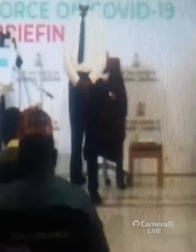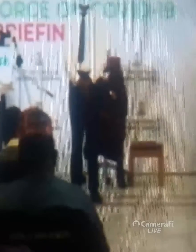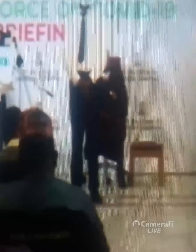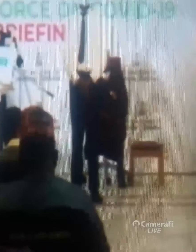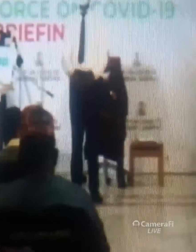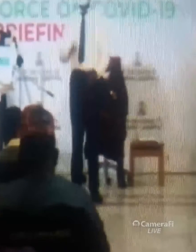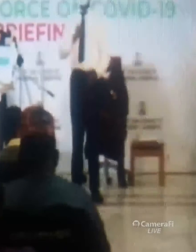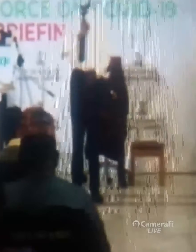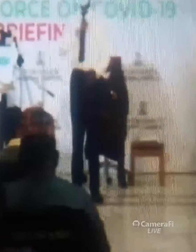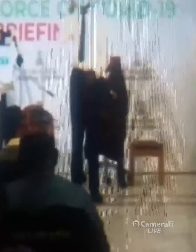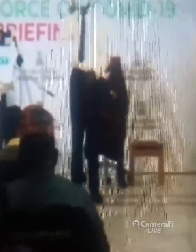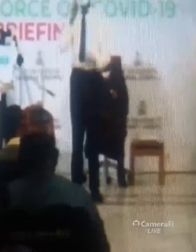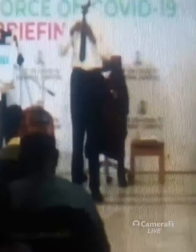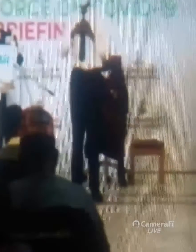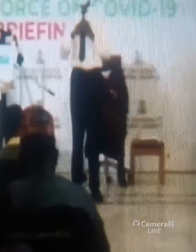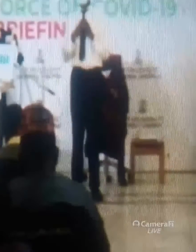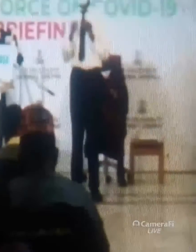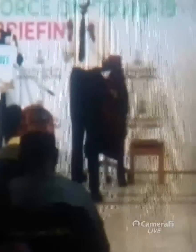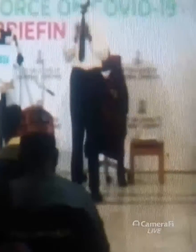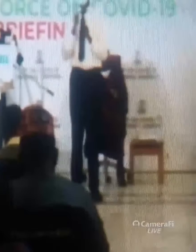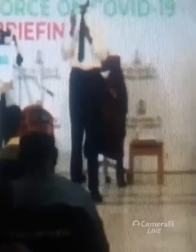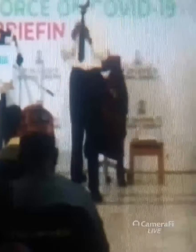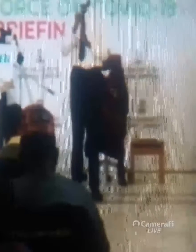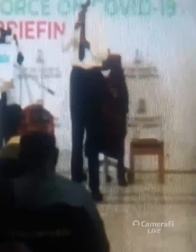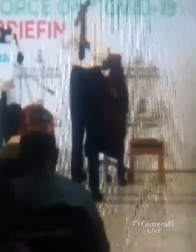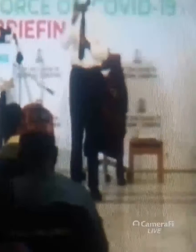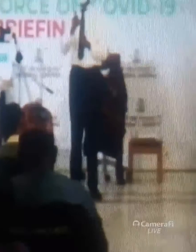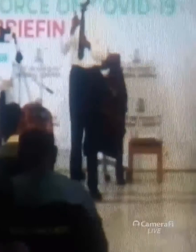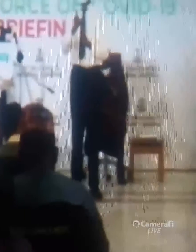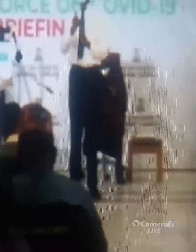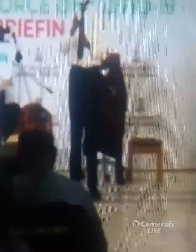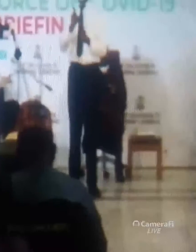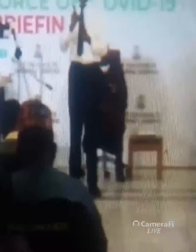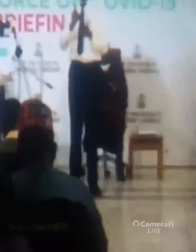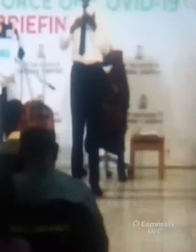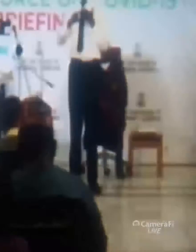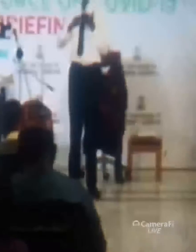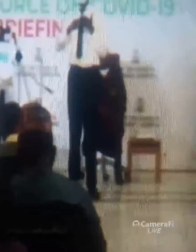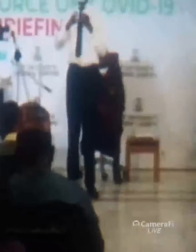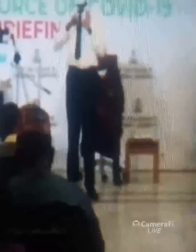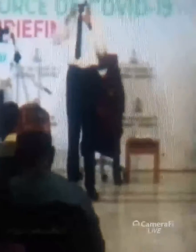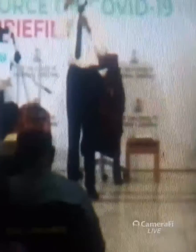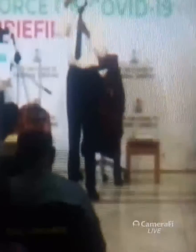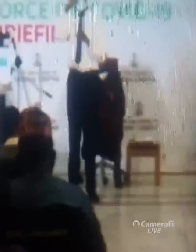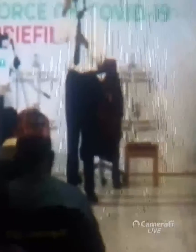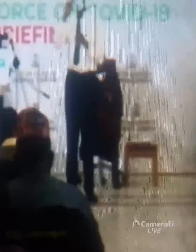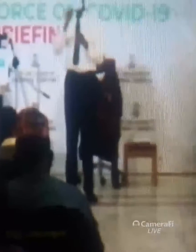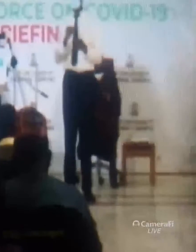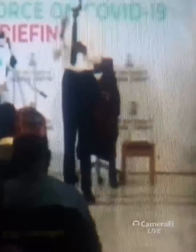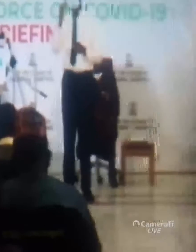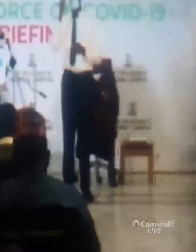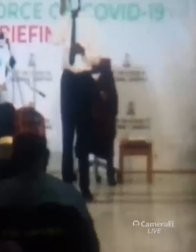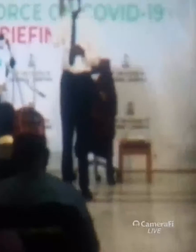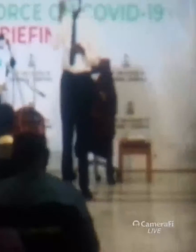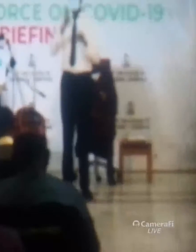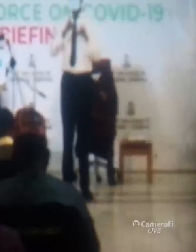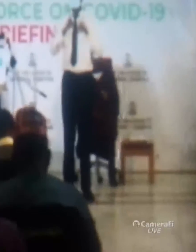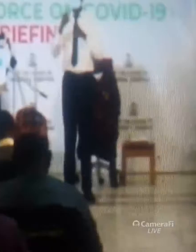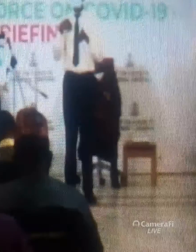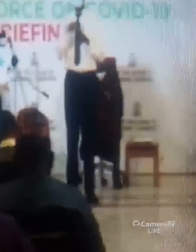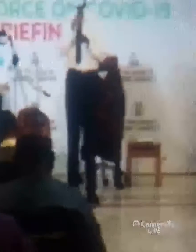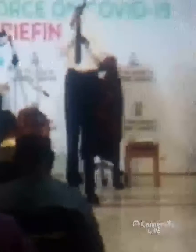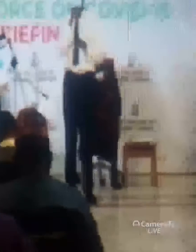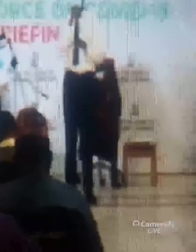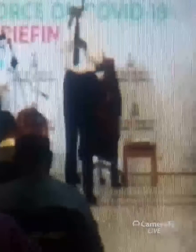Okay, I'll start with the first question that was directed at the chairman. Why did we not ban flights